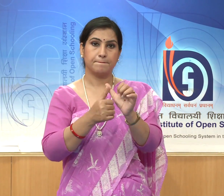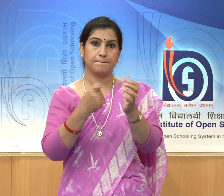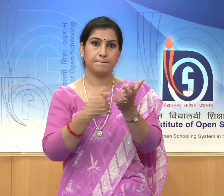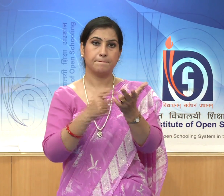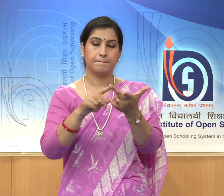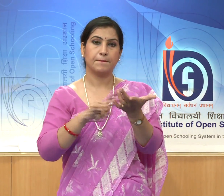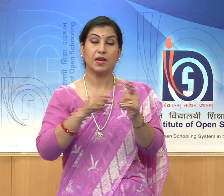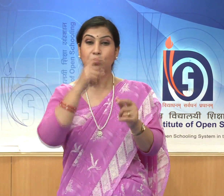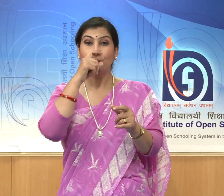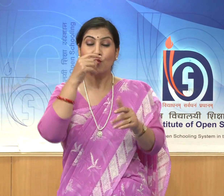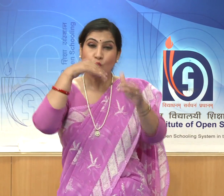are derived